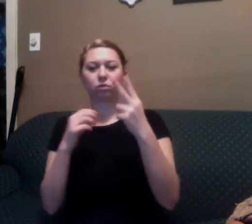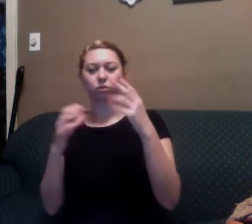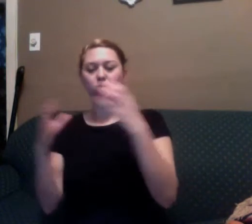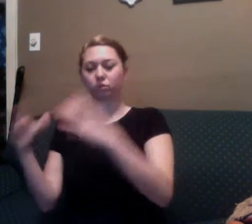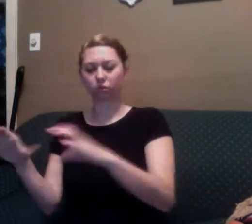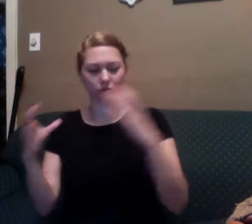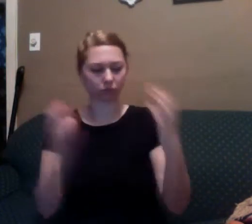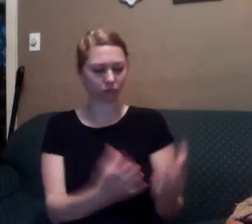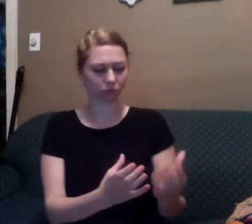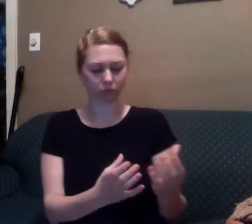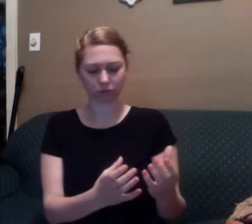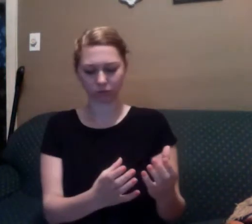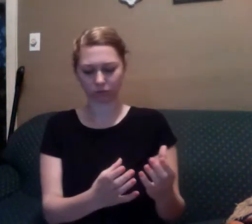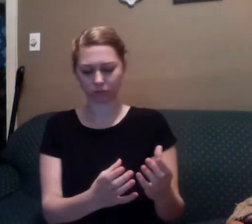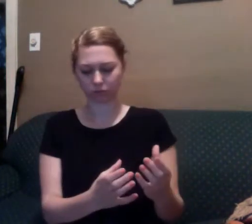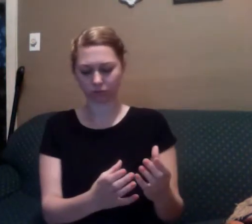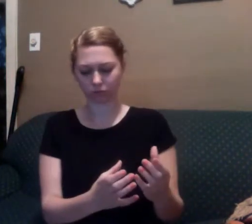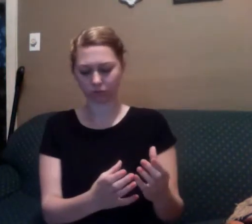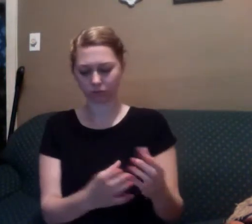willpower, like most dieters.